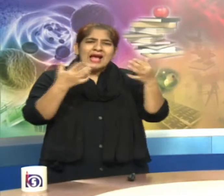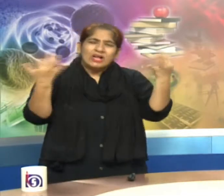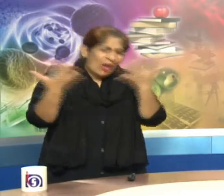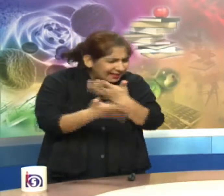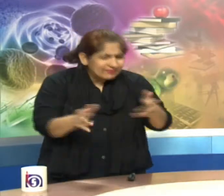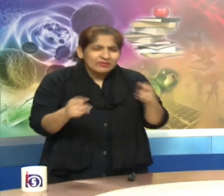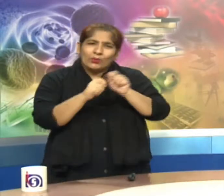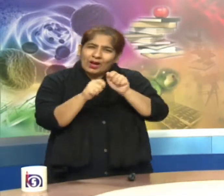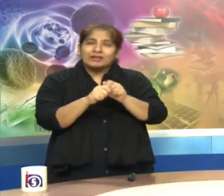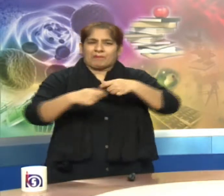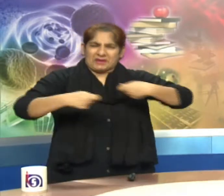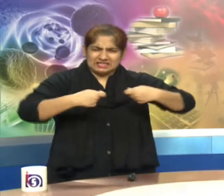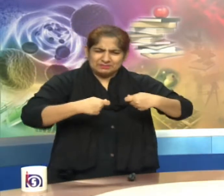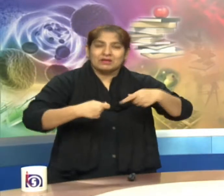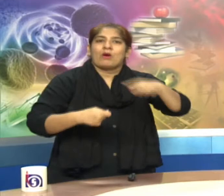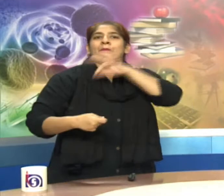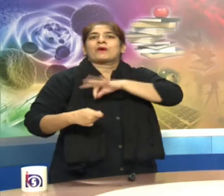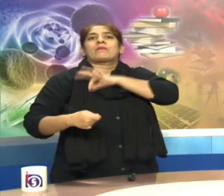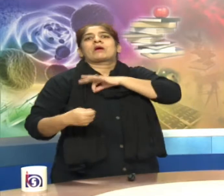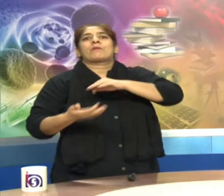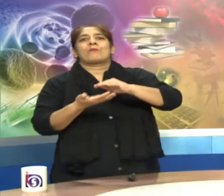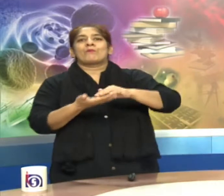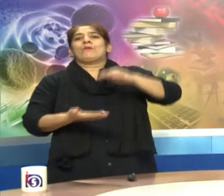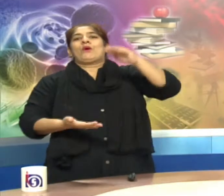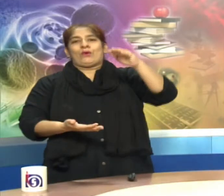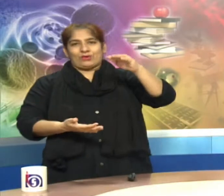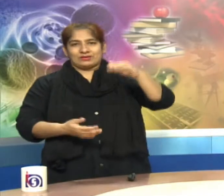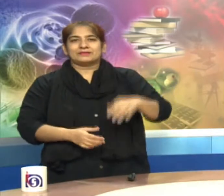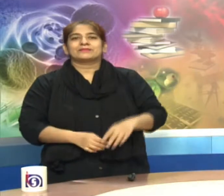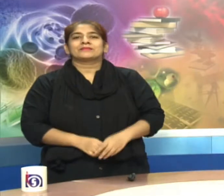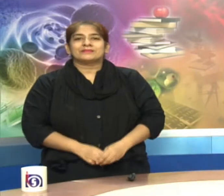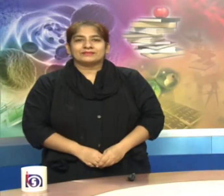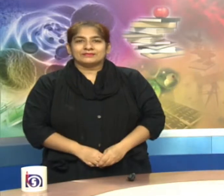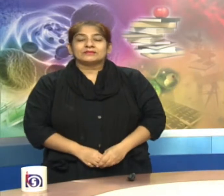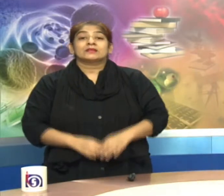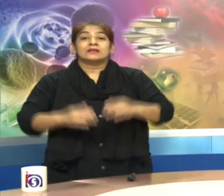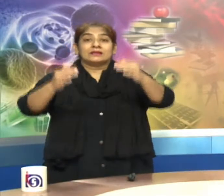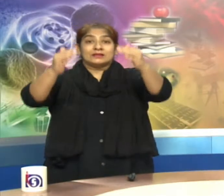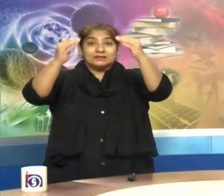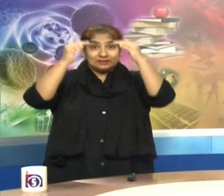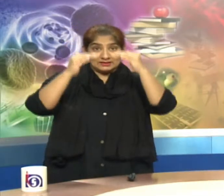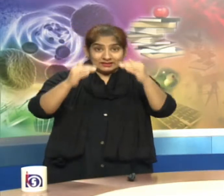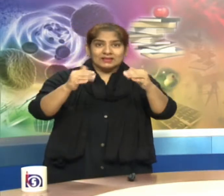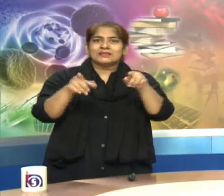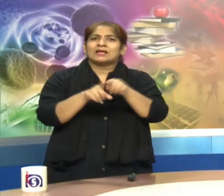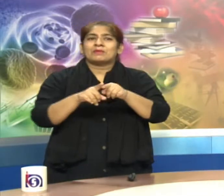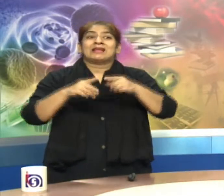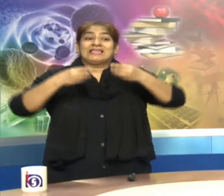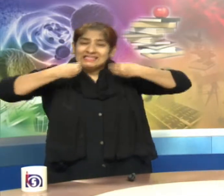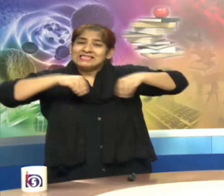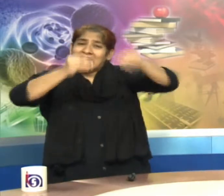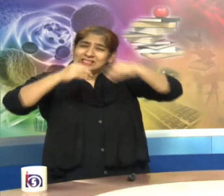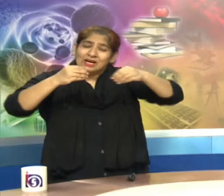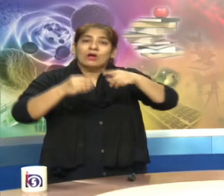under the salesmanship. Now we are discussing the benefits to business. The first point is it